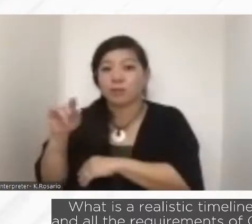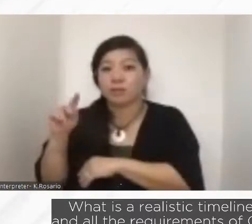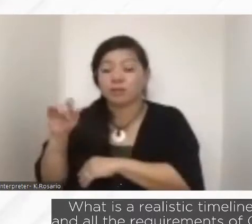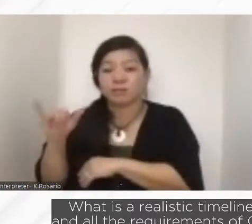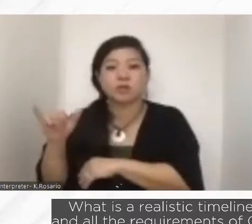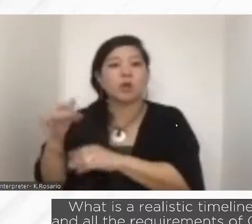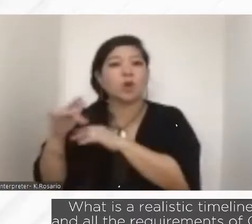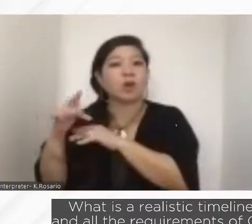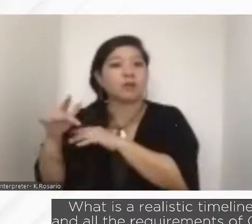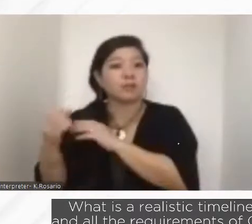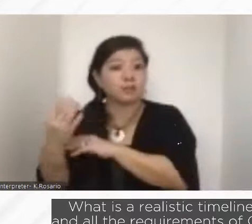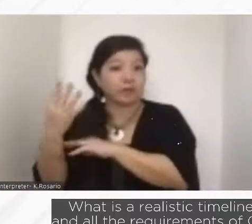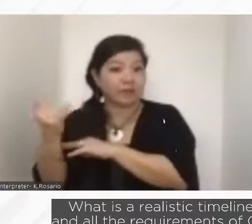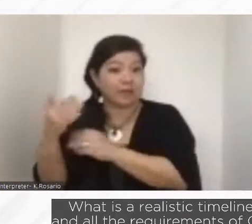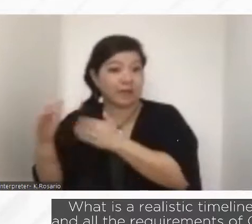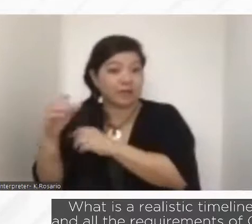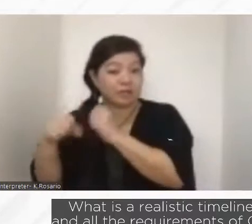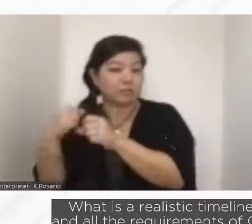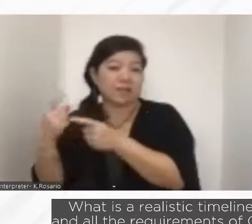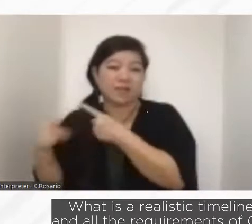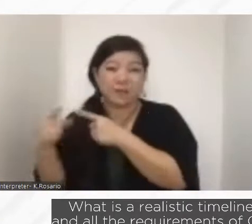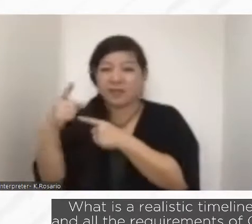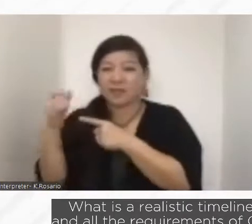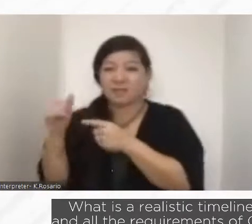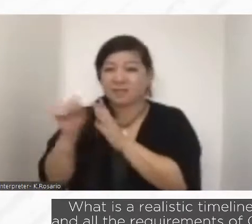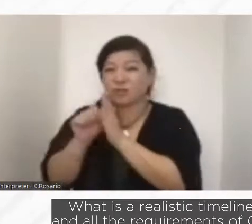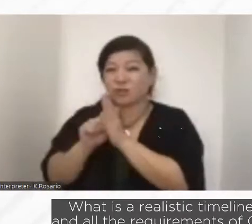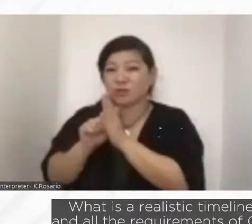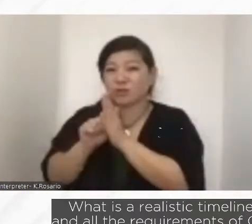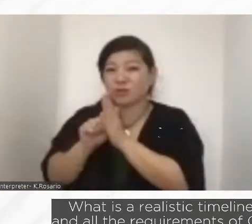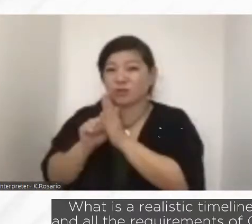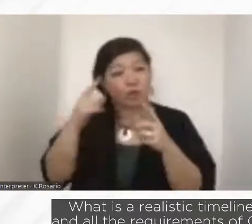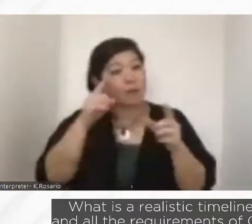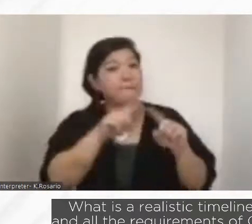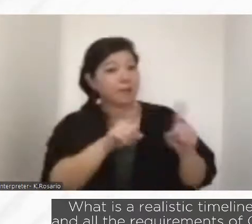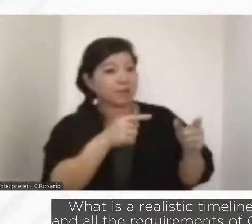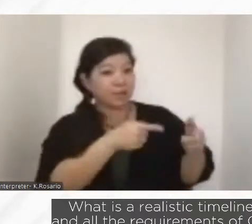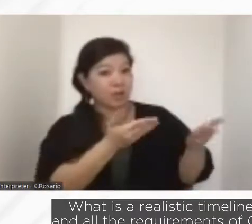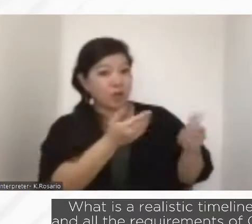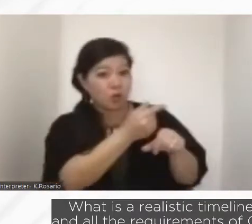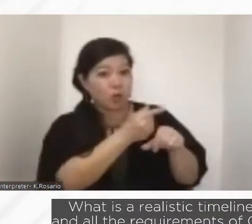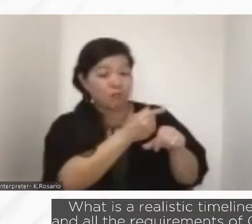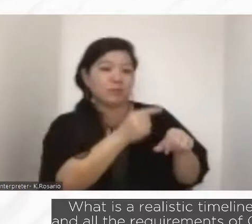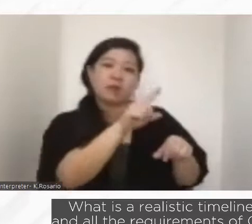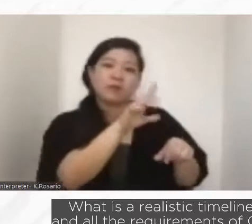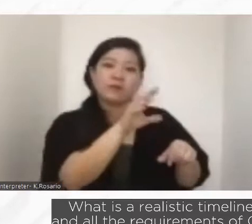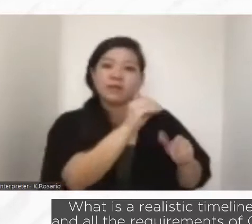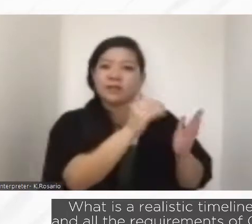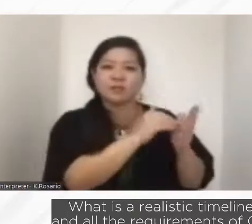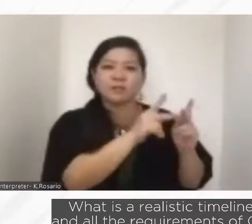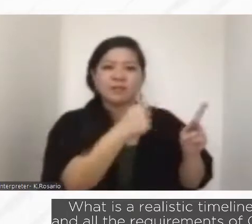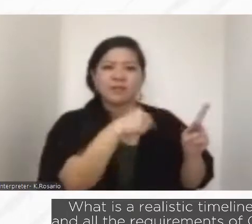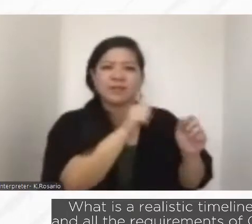year in your entire state. I just can't because the state's too big. Guam, 150,000 people, we could get